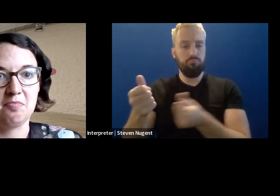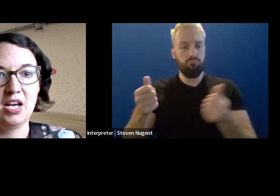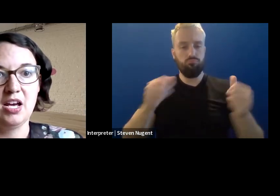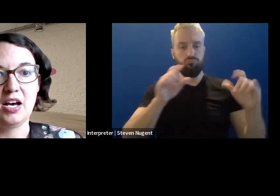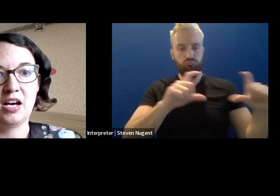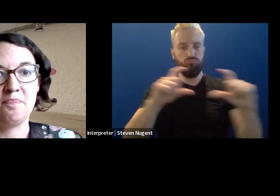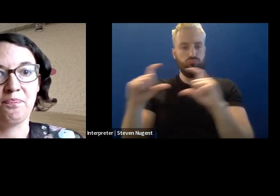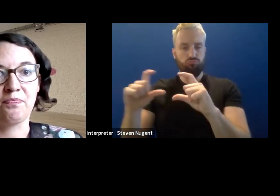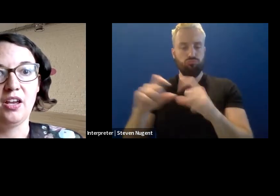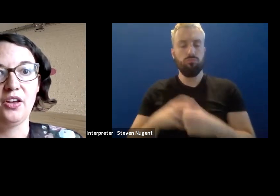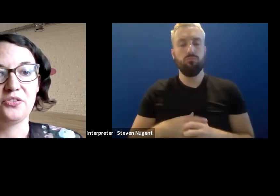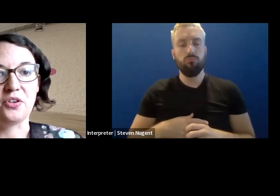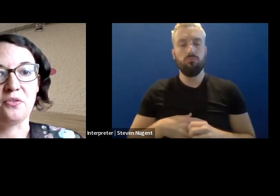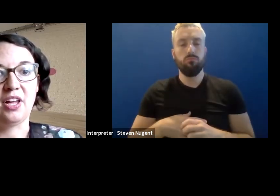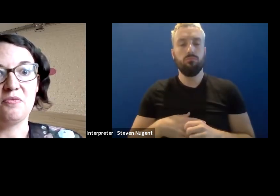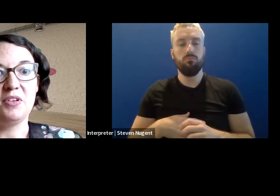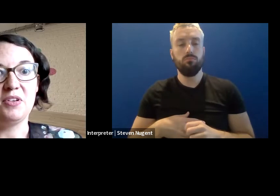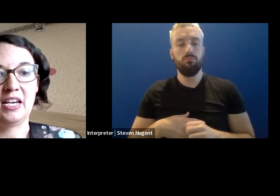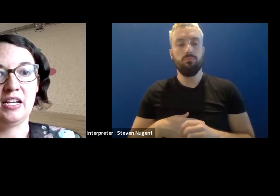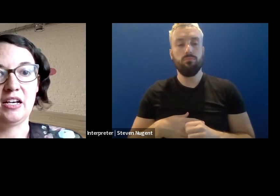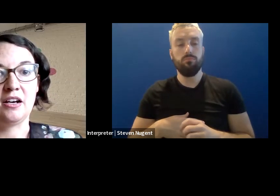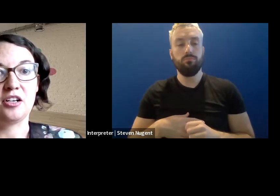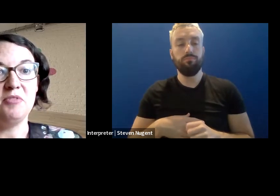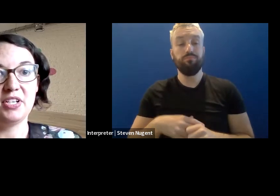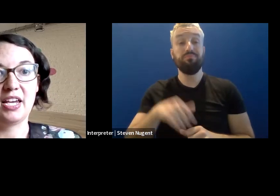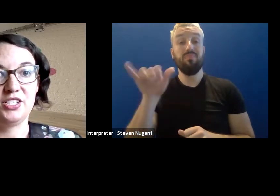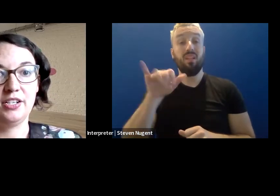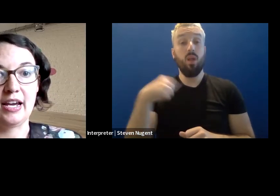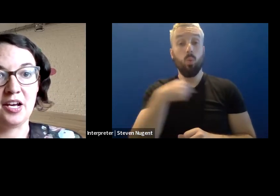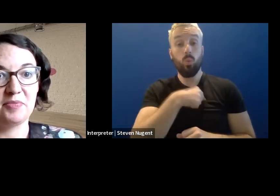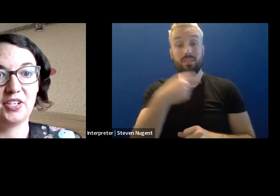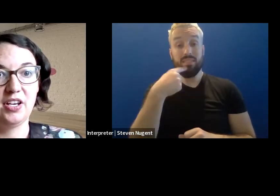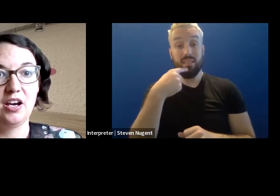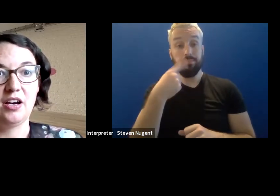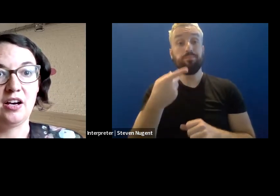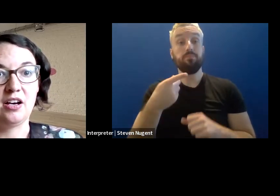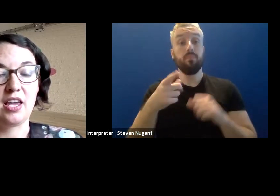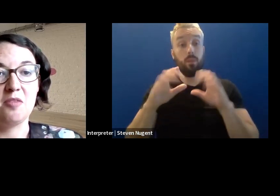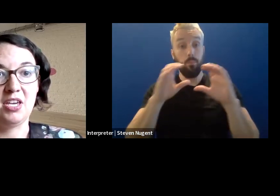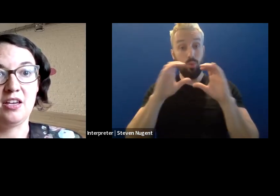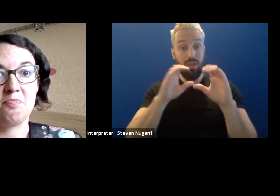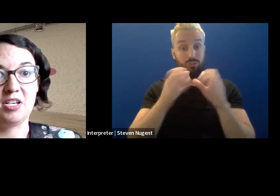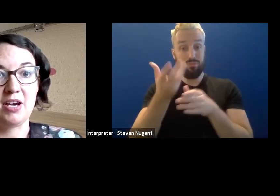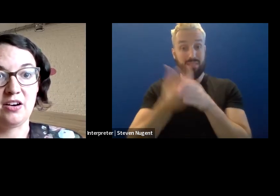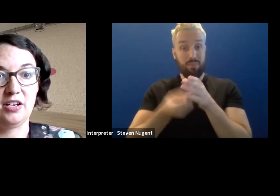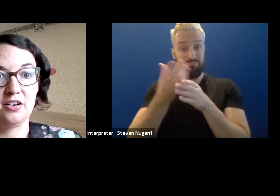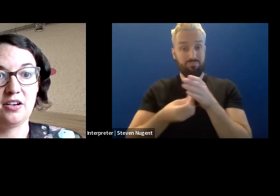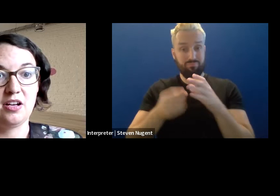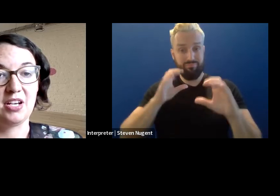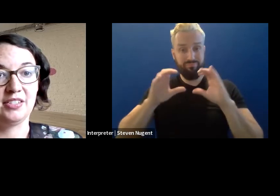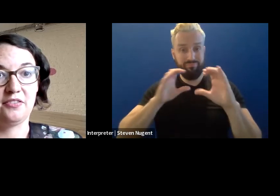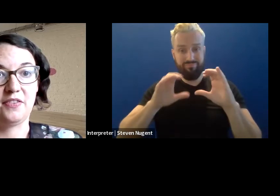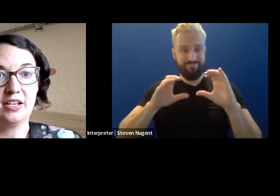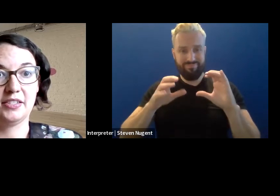research team. So like we've said, communication gaps can be a big